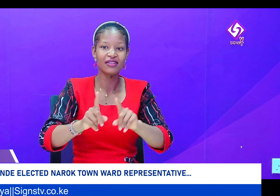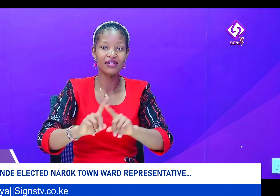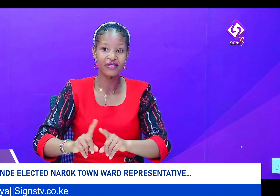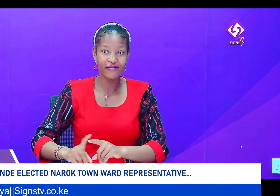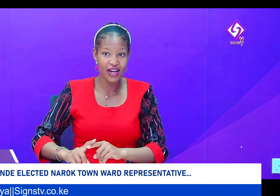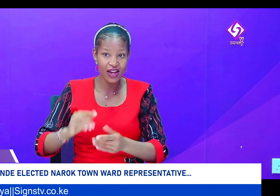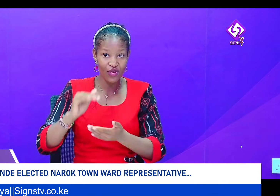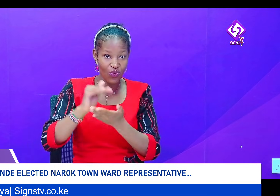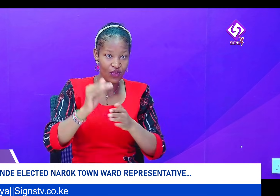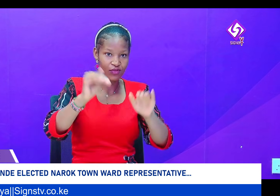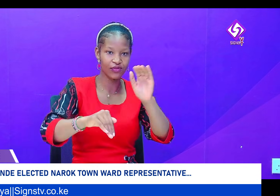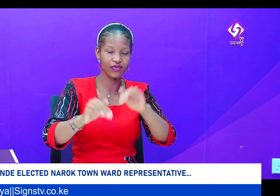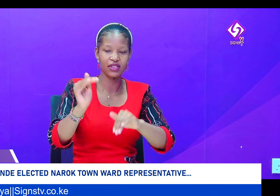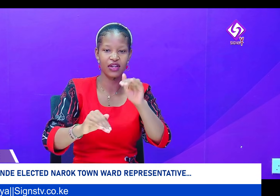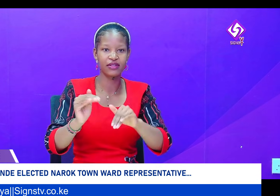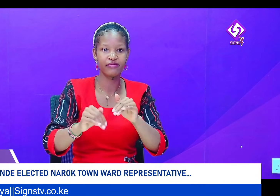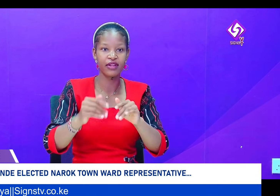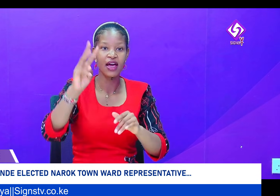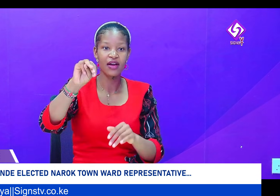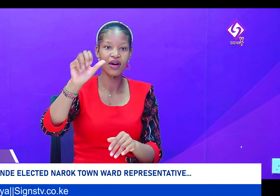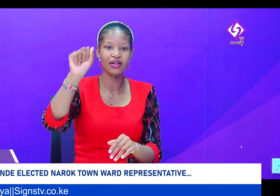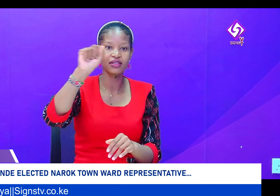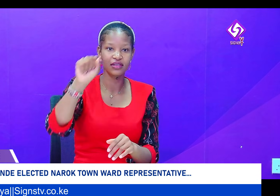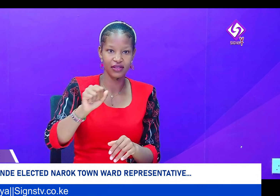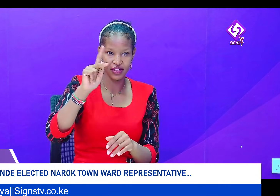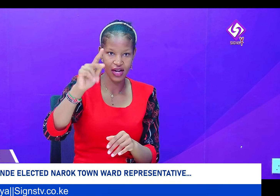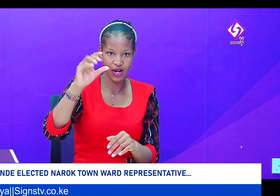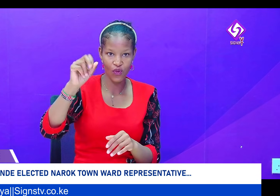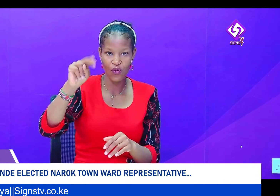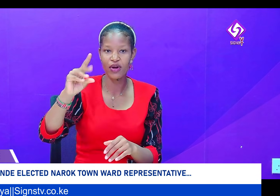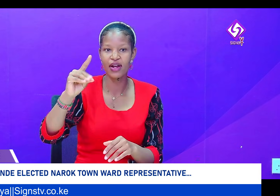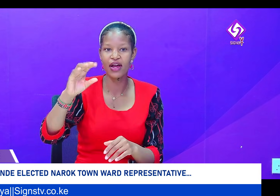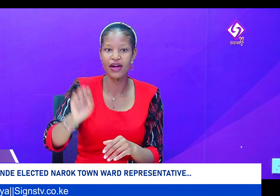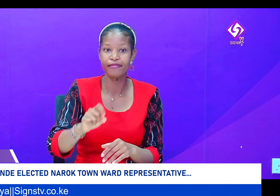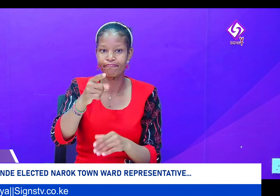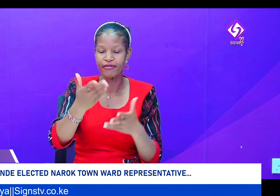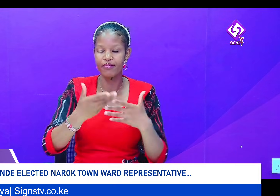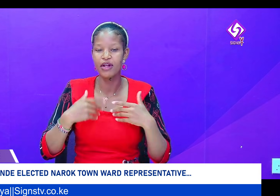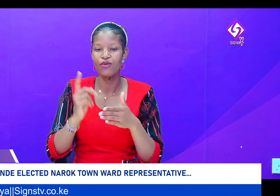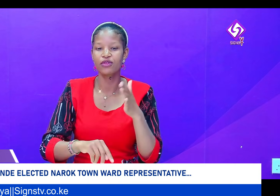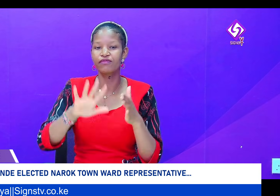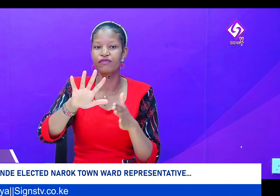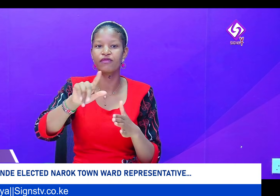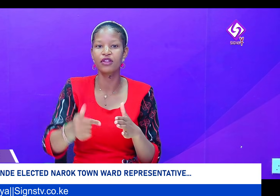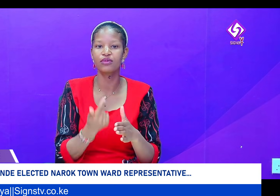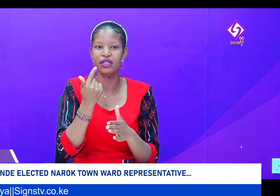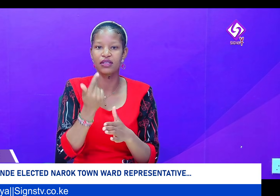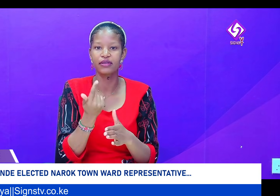Ward, securing a decisive victory in the recent completed elections.